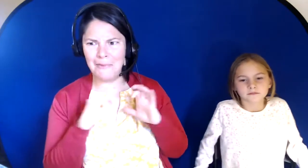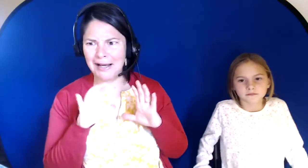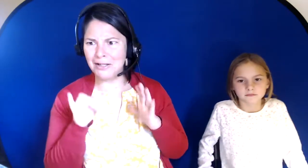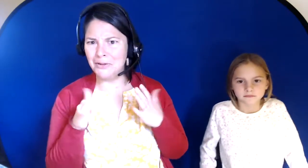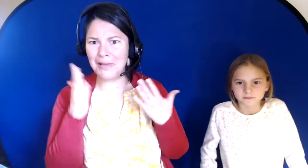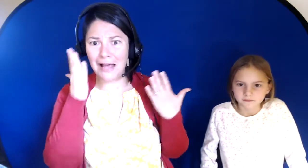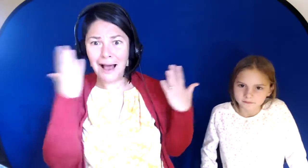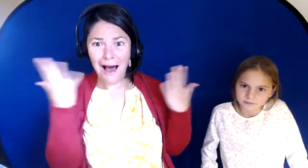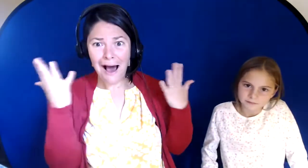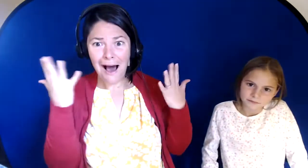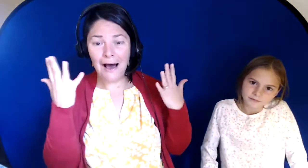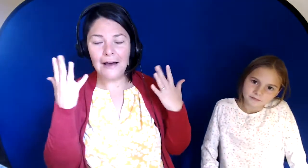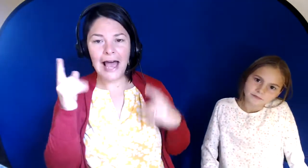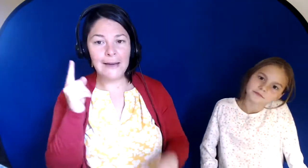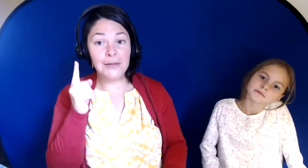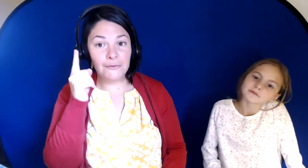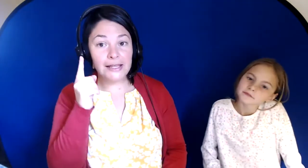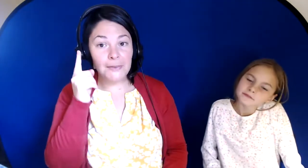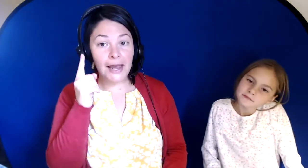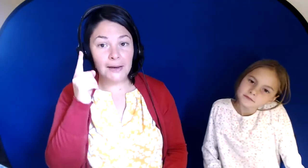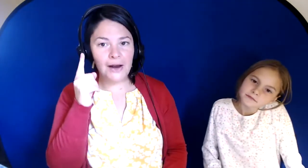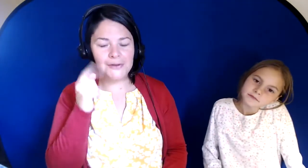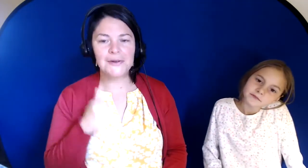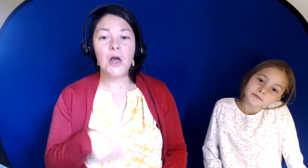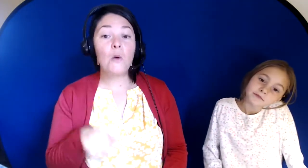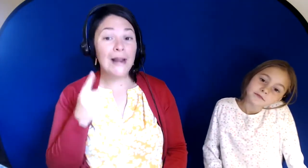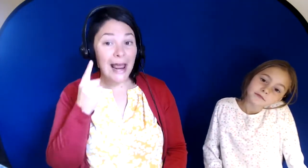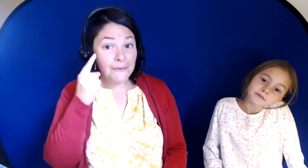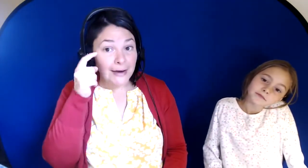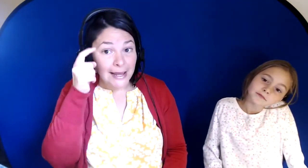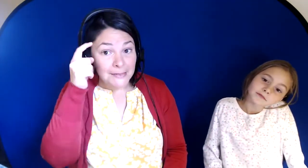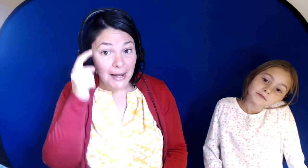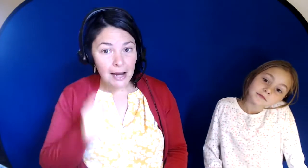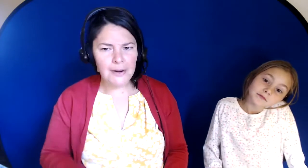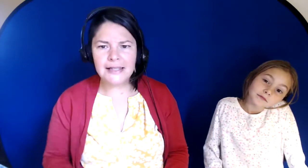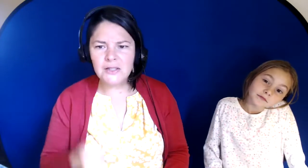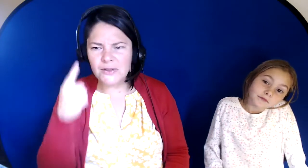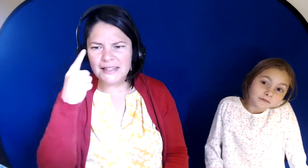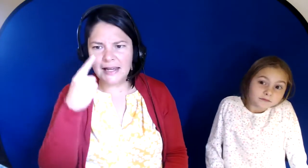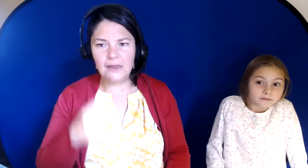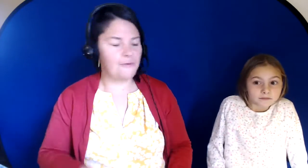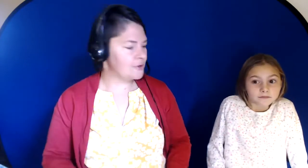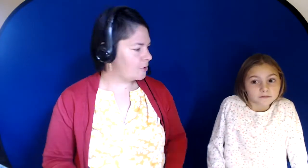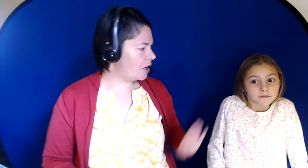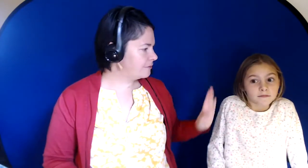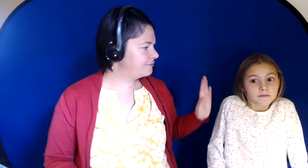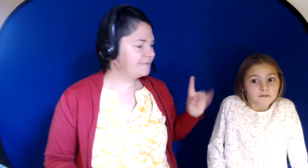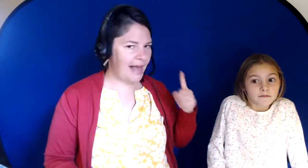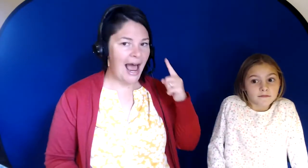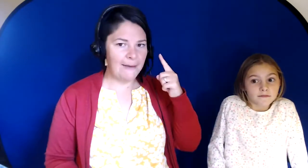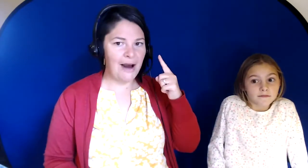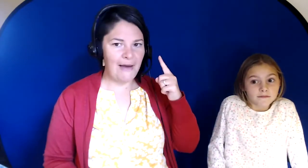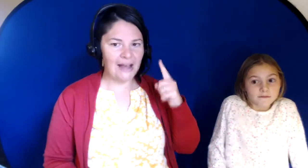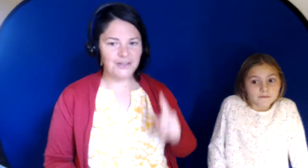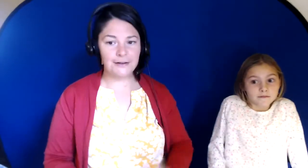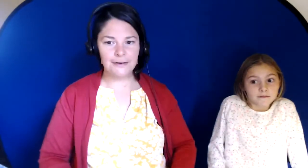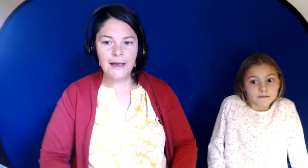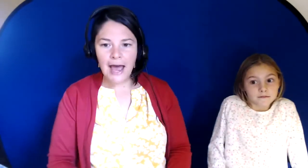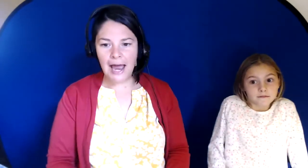do that? I'm going to raise my eyebrows. When I raise my eyebrows, let's do this together first. Hold on. Eyebrow action. Eyebrows